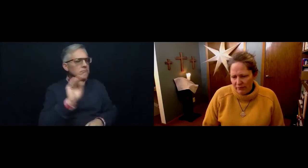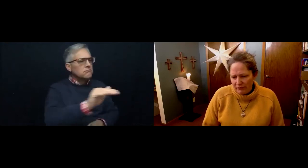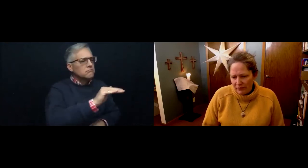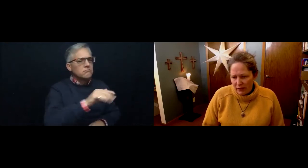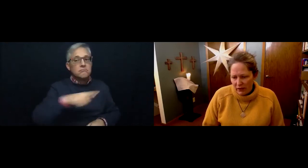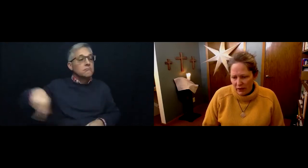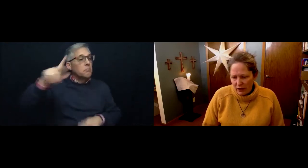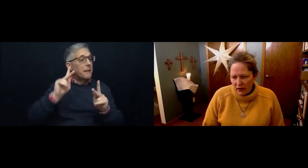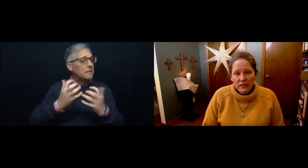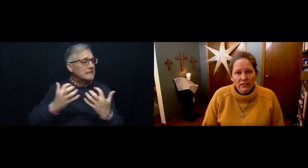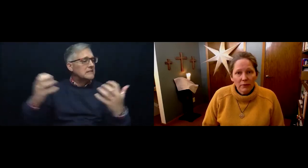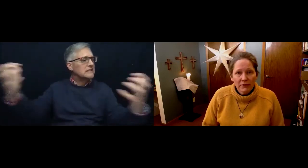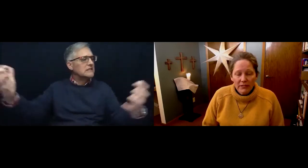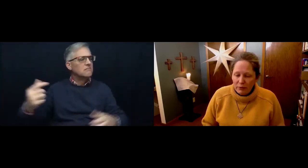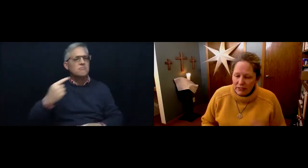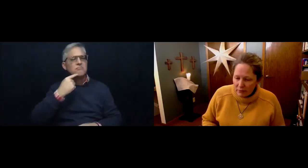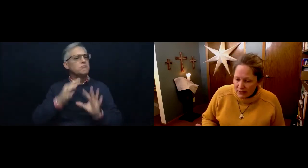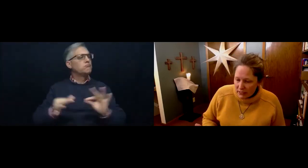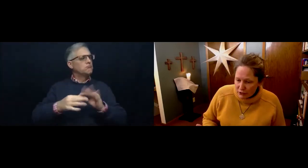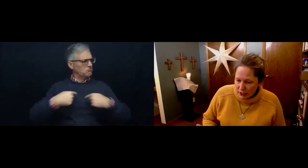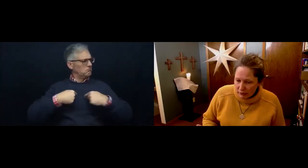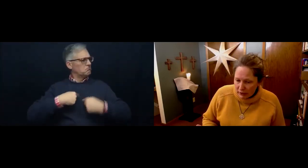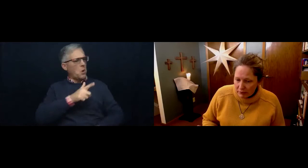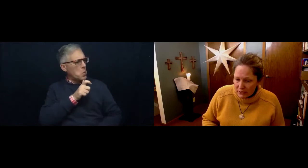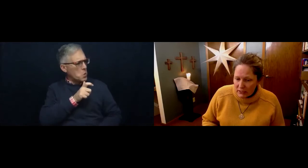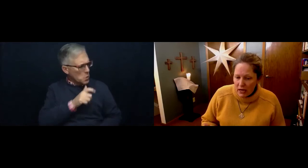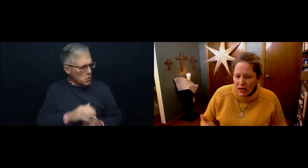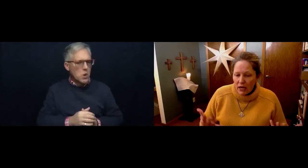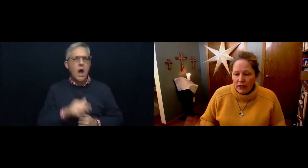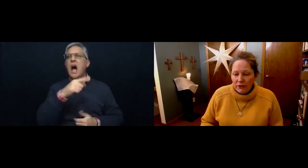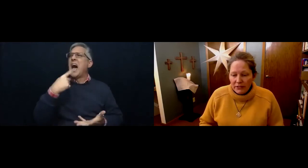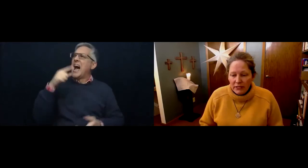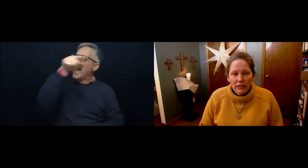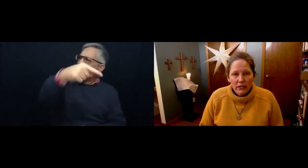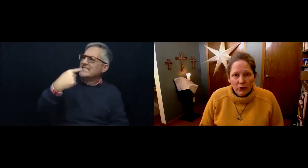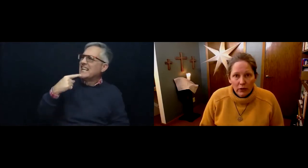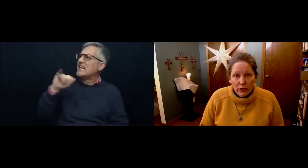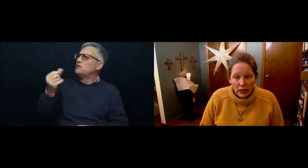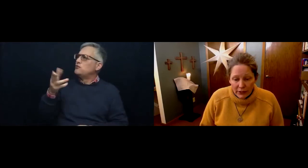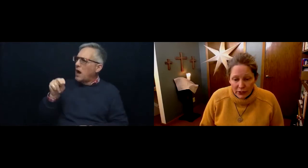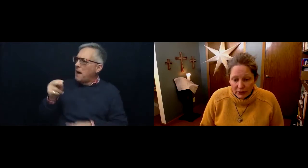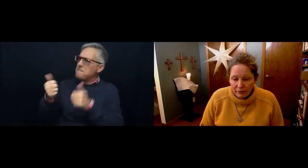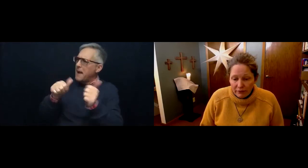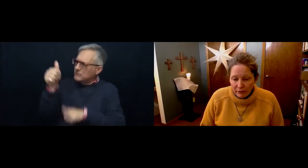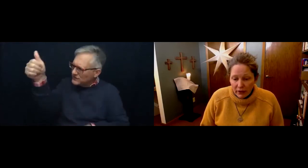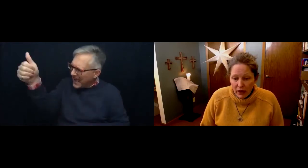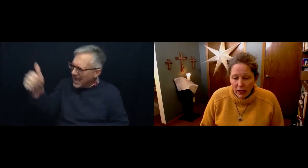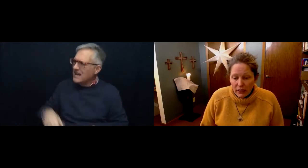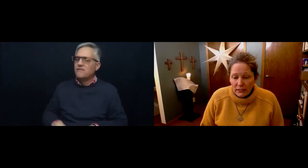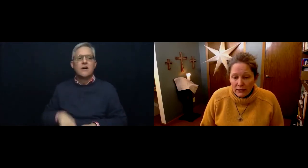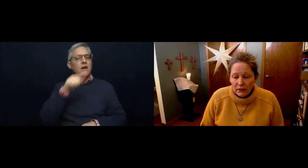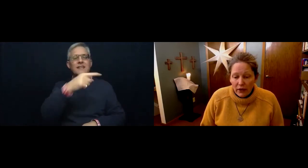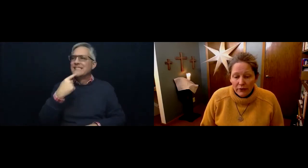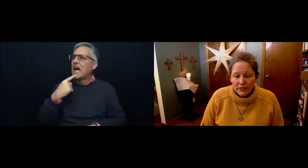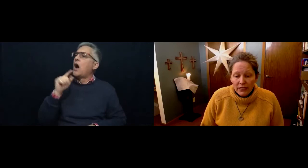am?" And the disciples say, "Well, some say you're John the Baptist, and others say that you're Elijah,